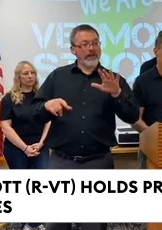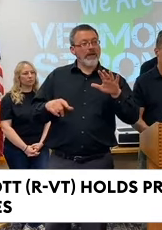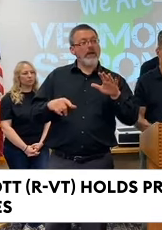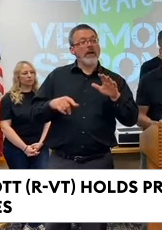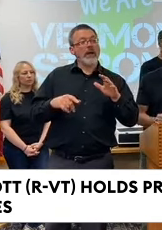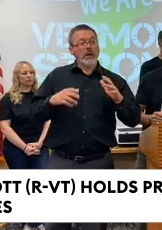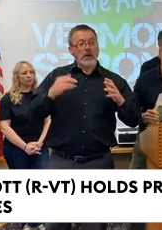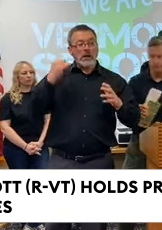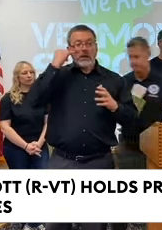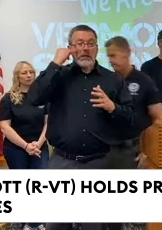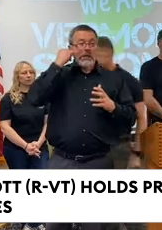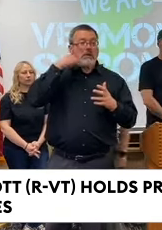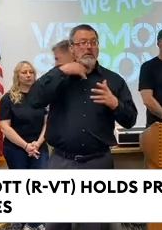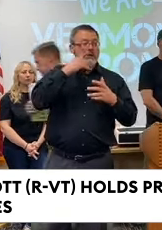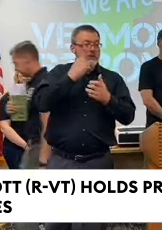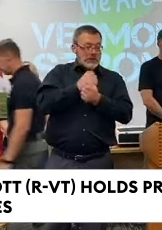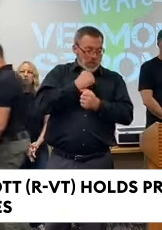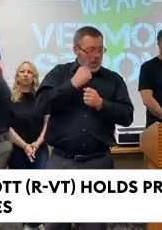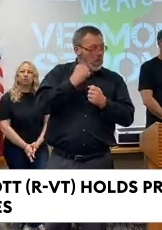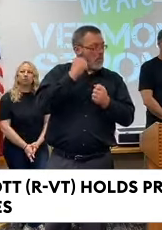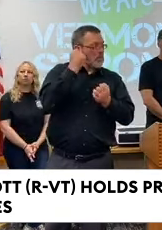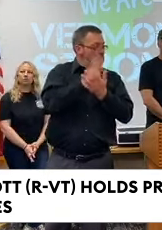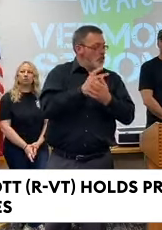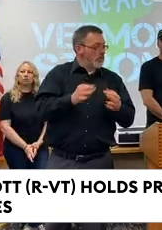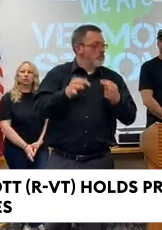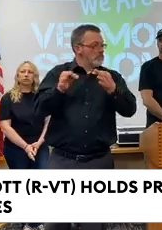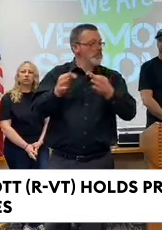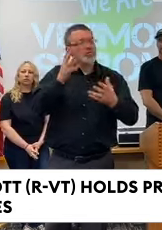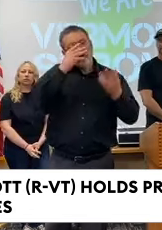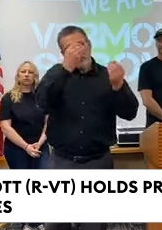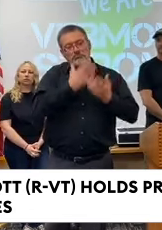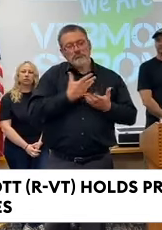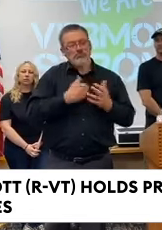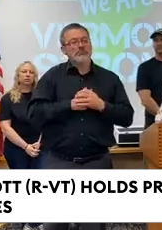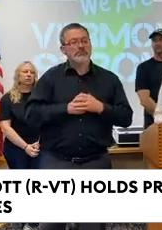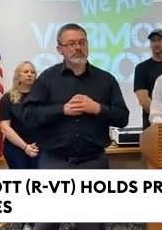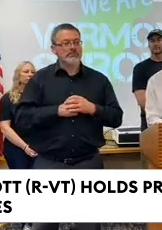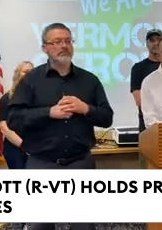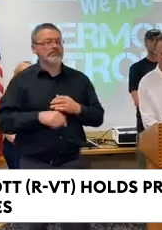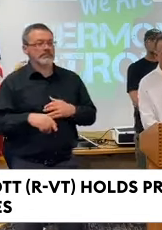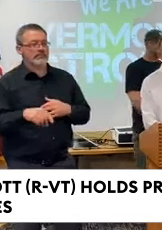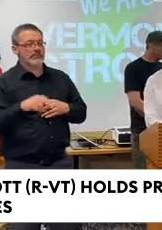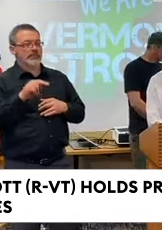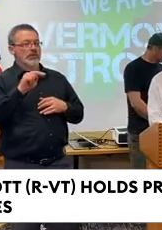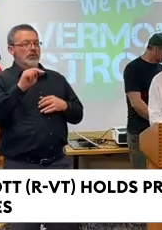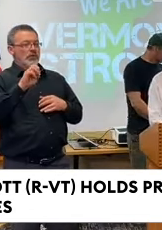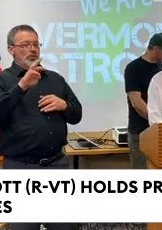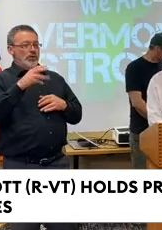Okay. All right. Thank you very much. Yes, sir. Chris Roy, Newport Daily Express.